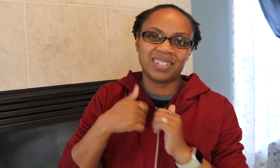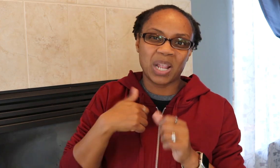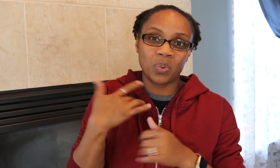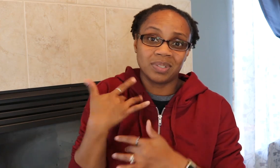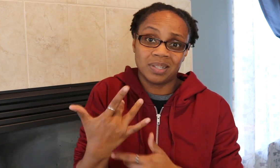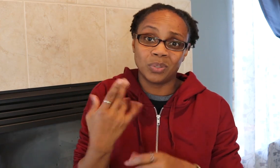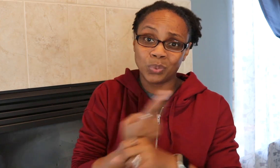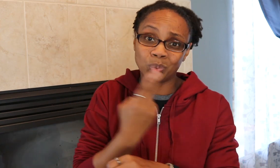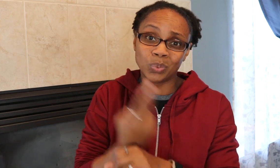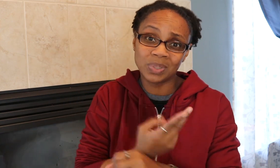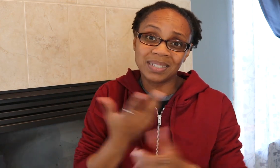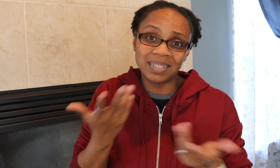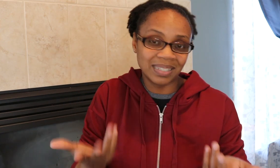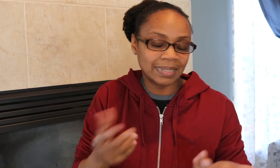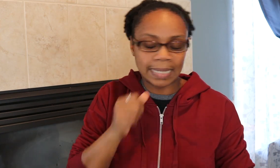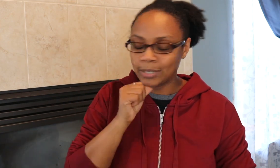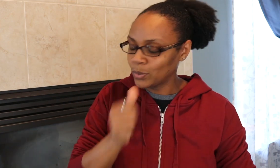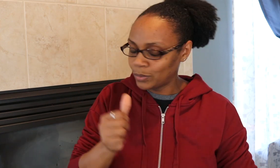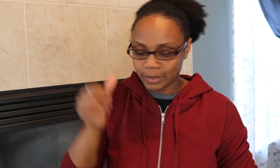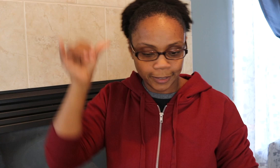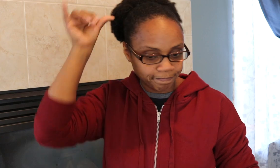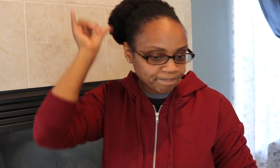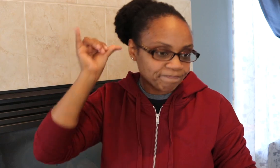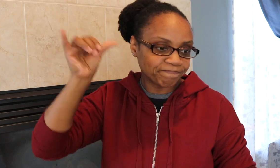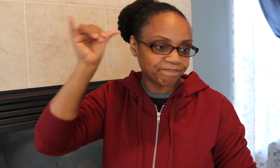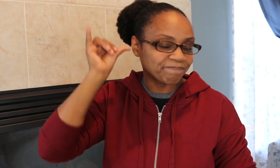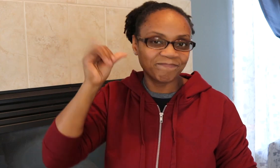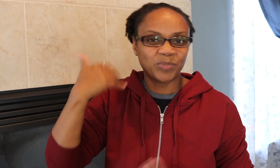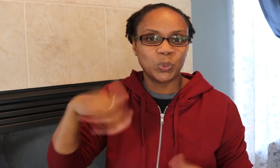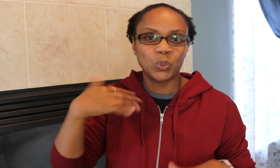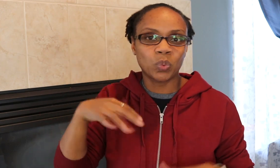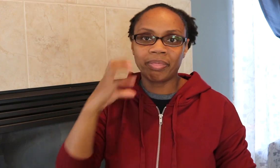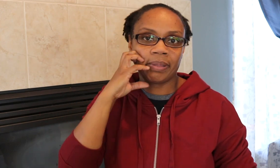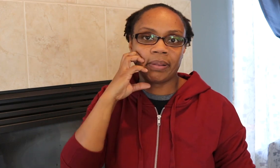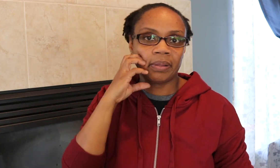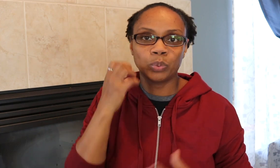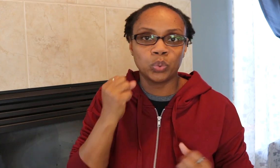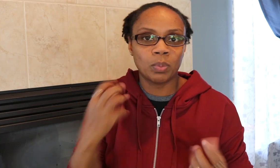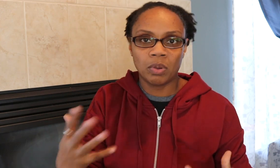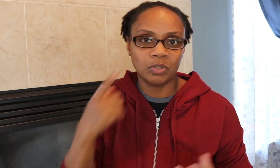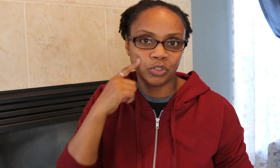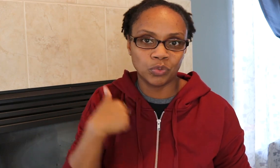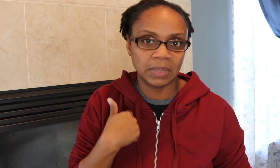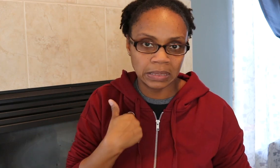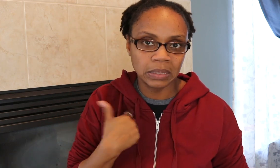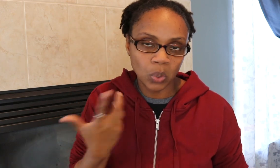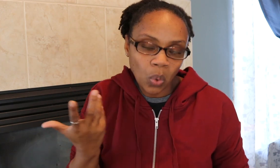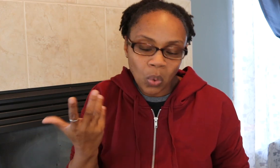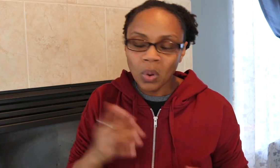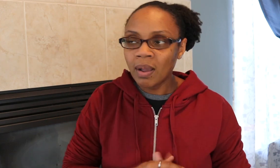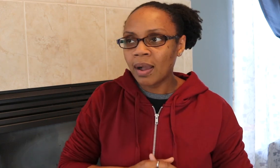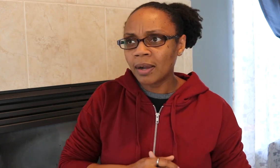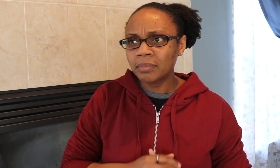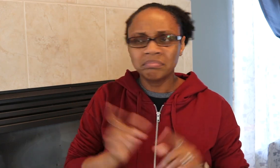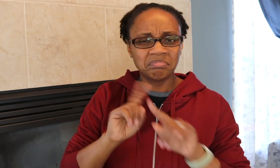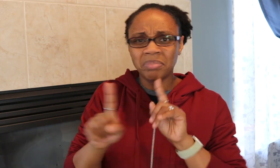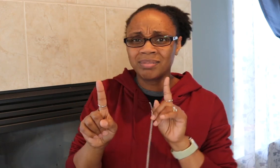condition. Then I rinse that out. So that's how I use my Ayurvedic oil. I don't just put it on the length of my hair on a daily basis